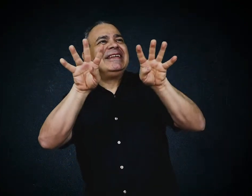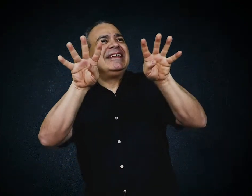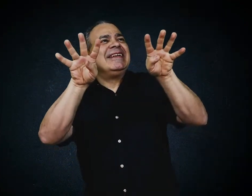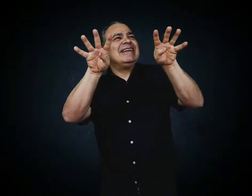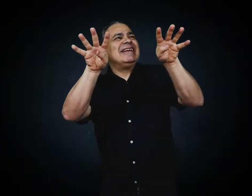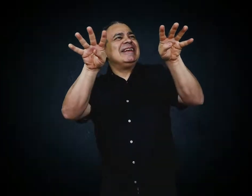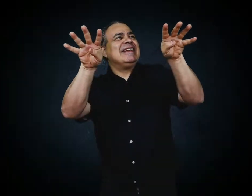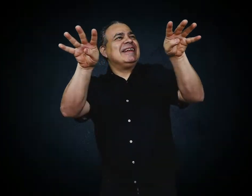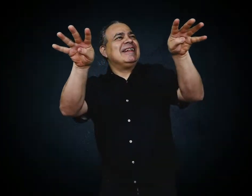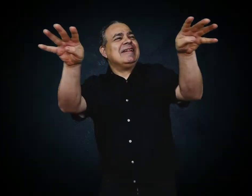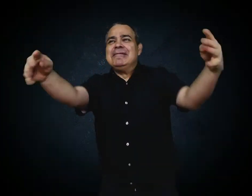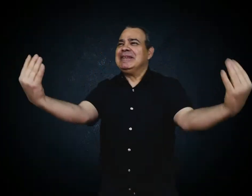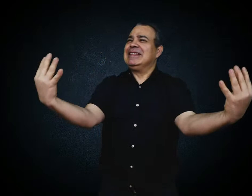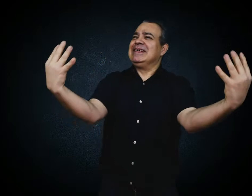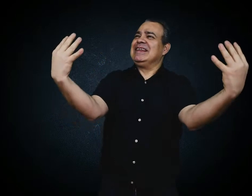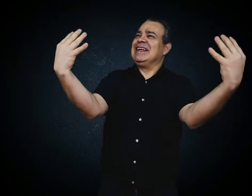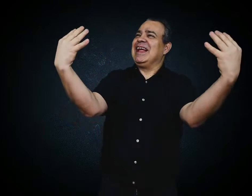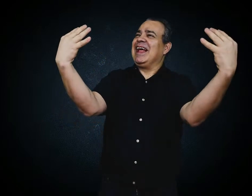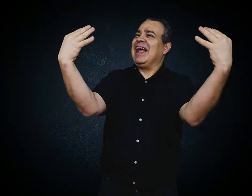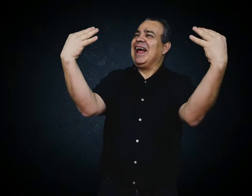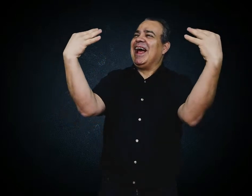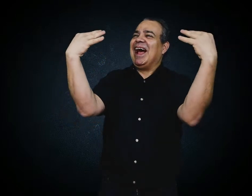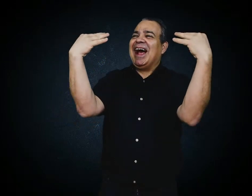together to nurture